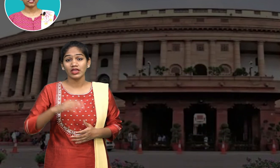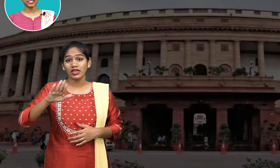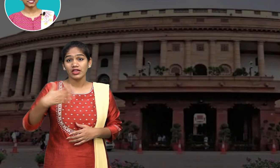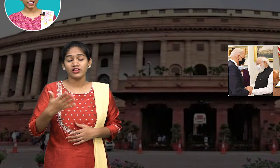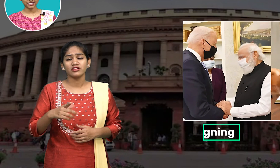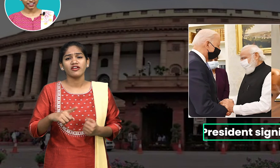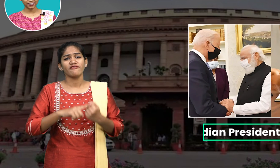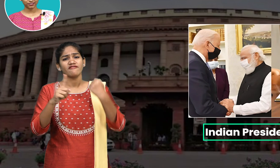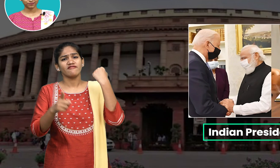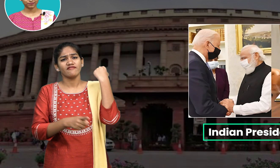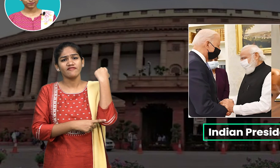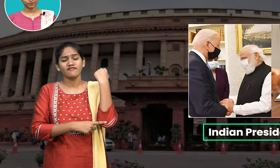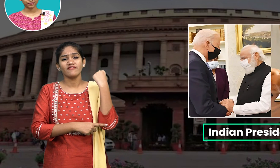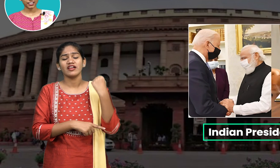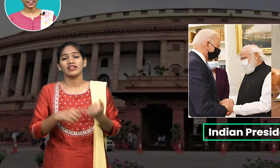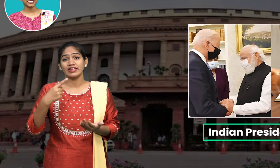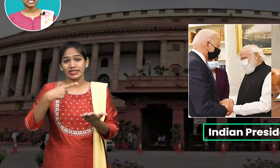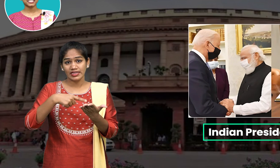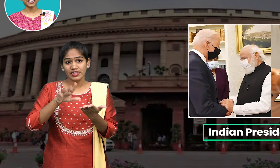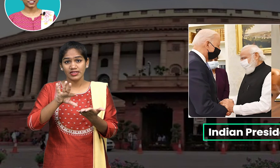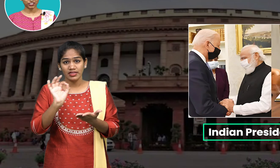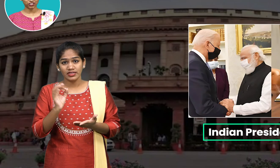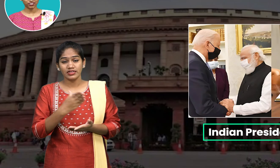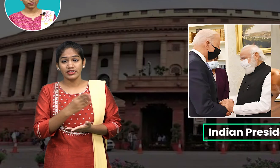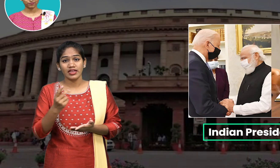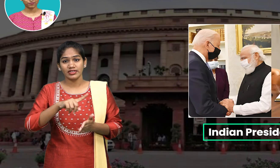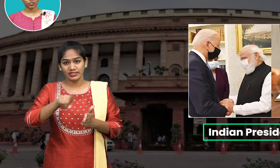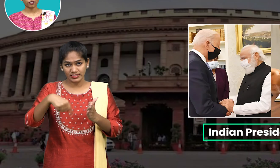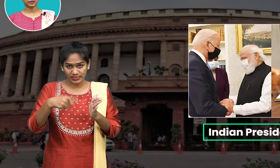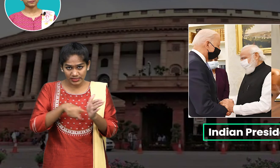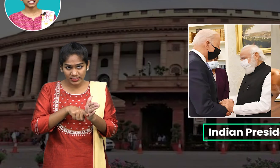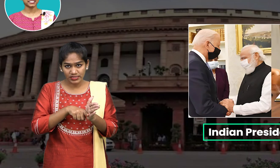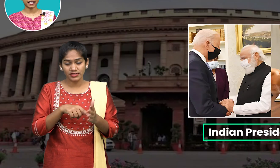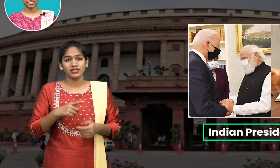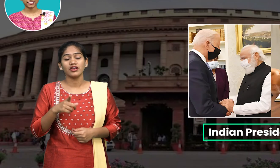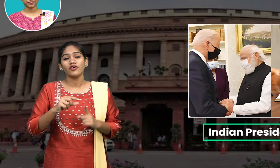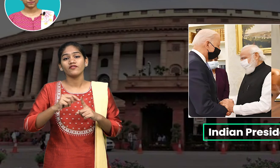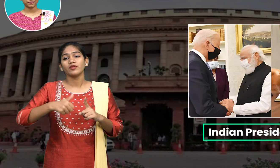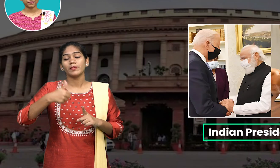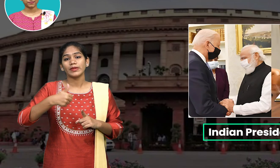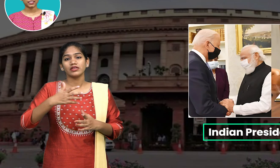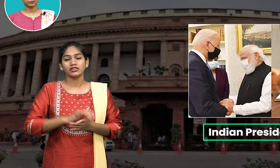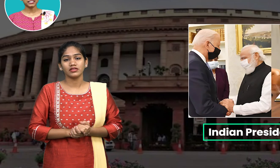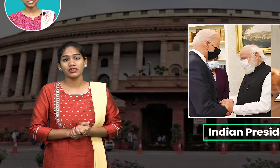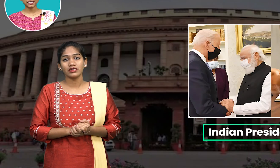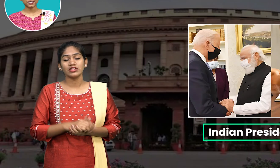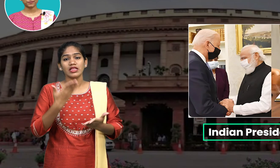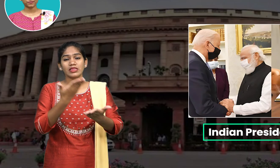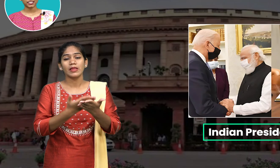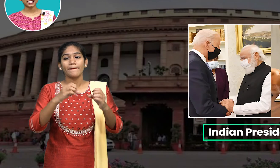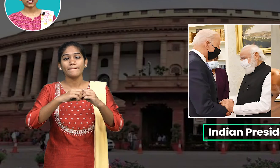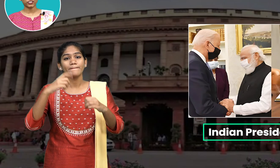After the final assent and signature of the President, the bill